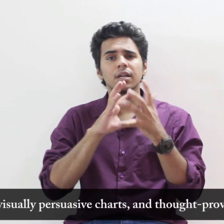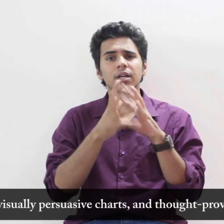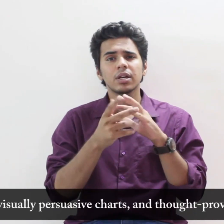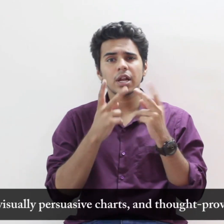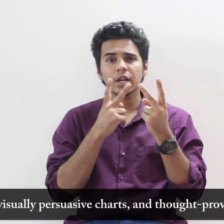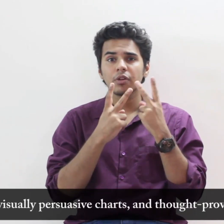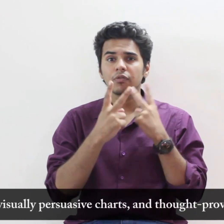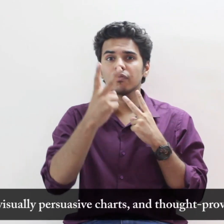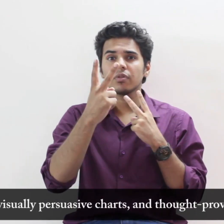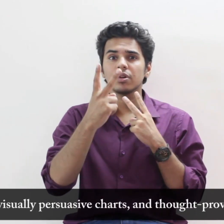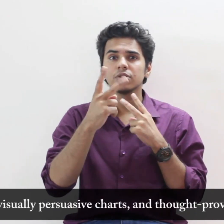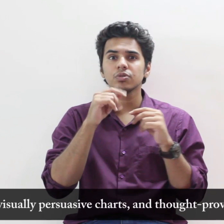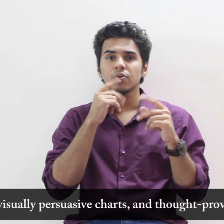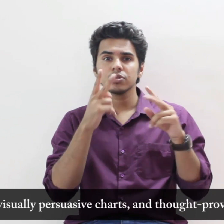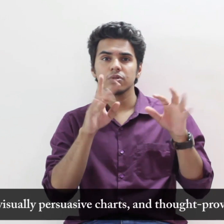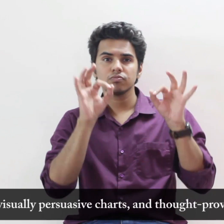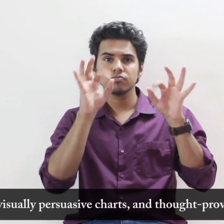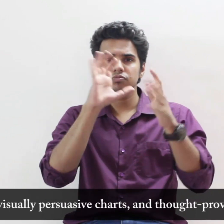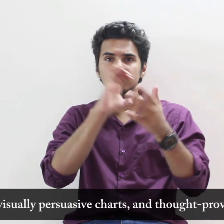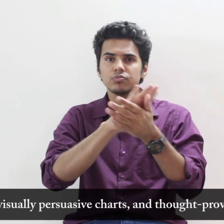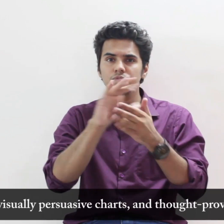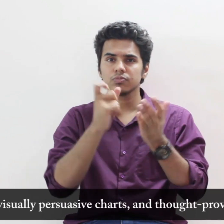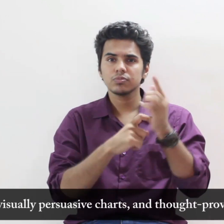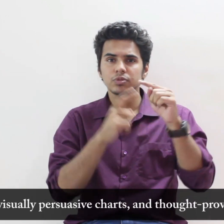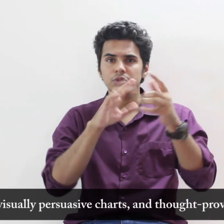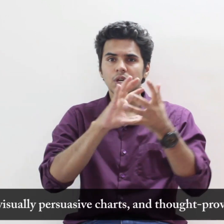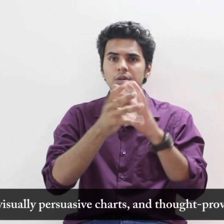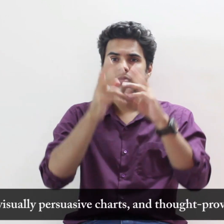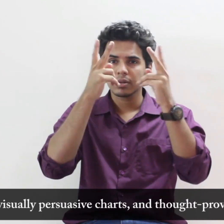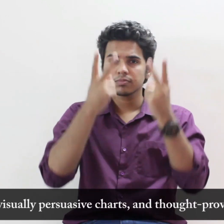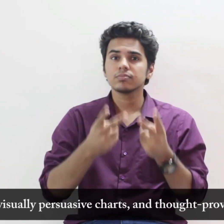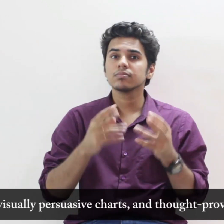creating visually persuasive charts and thought-provoking graphs,